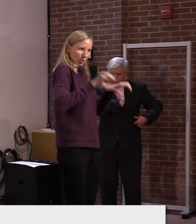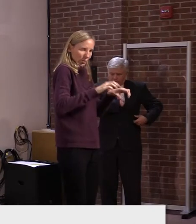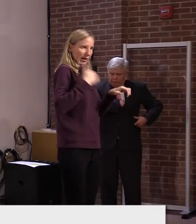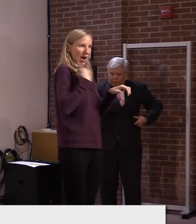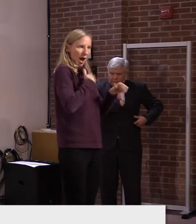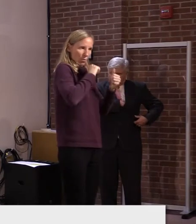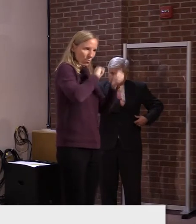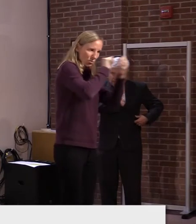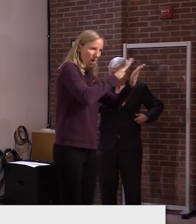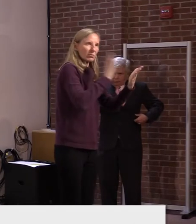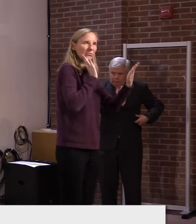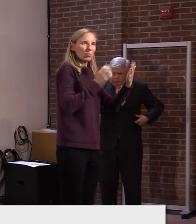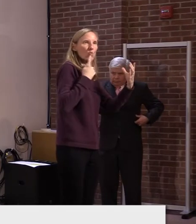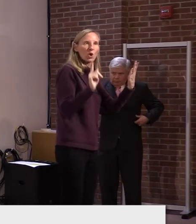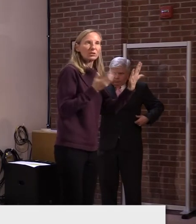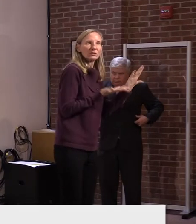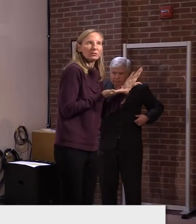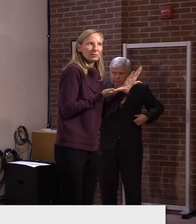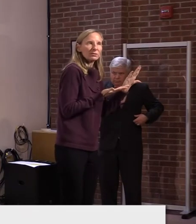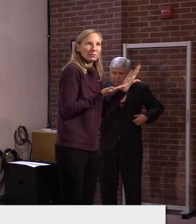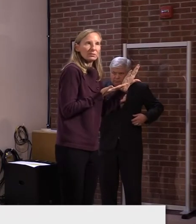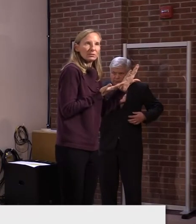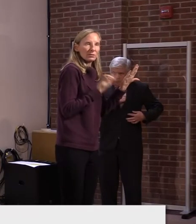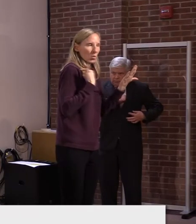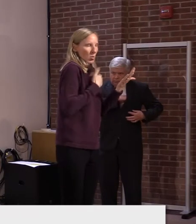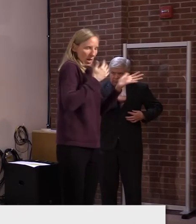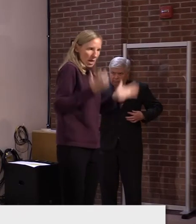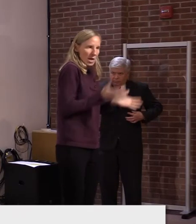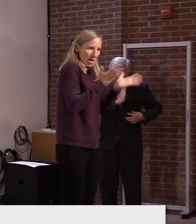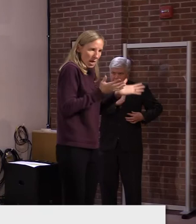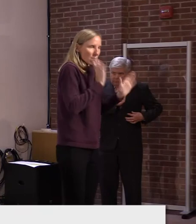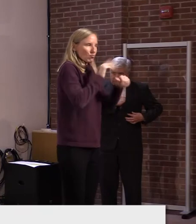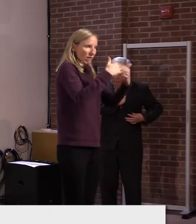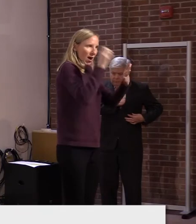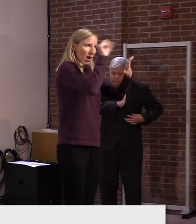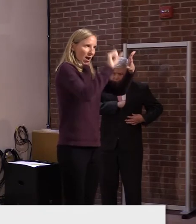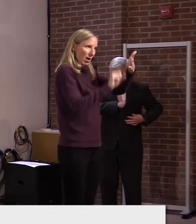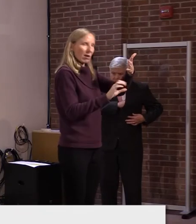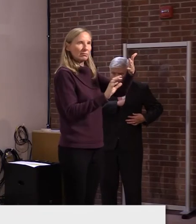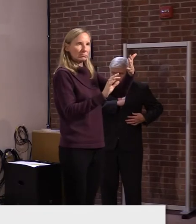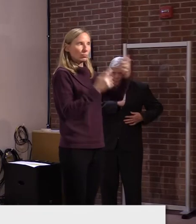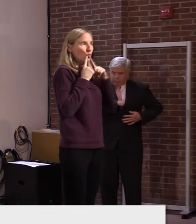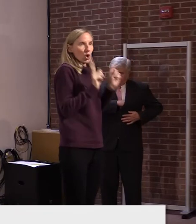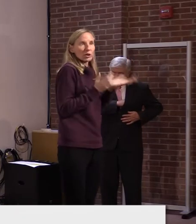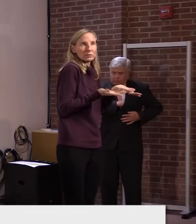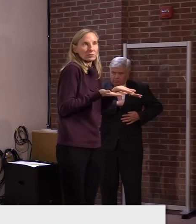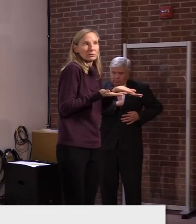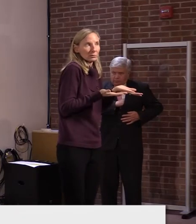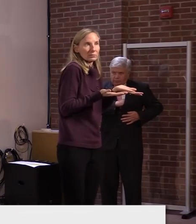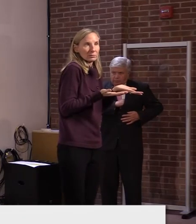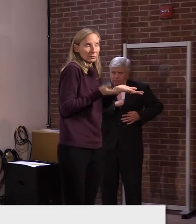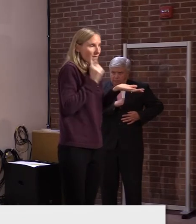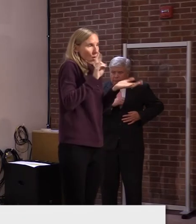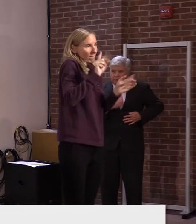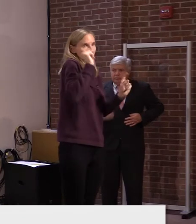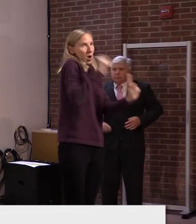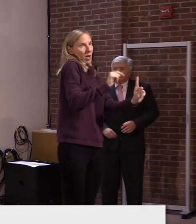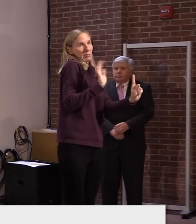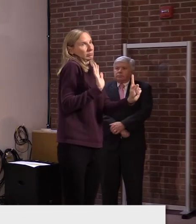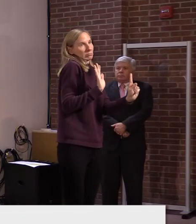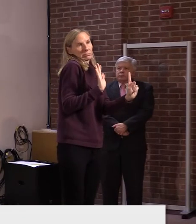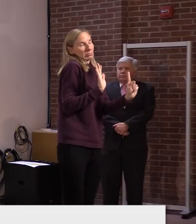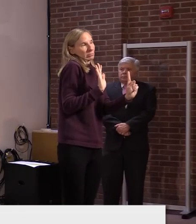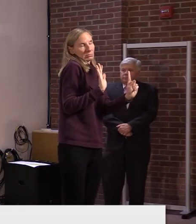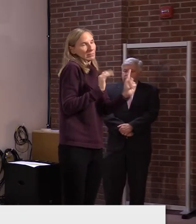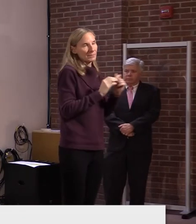strategy we're promoting and providing, I think is working. It works for Vermont, and